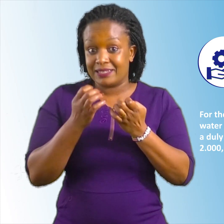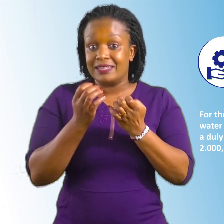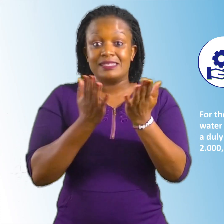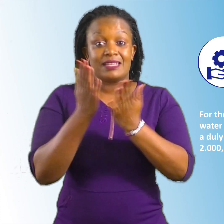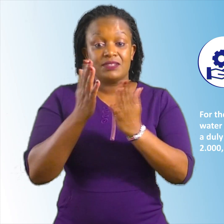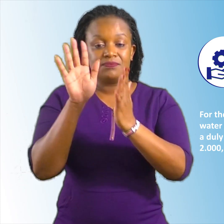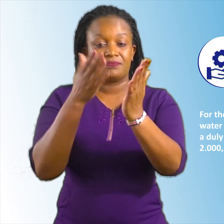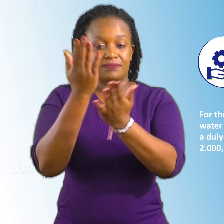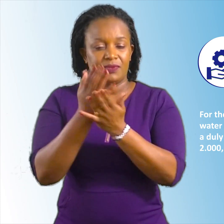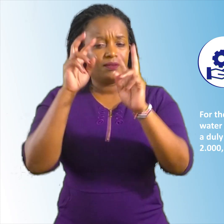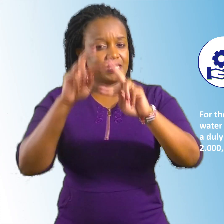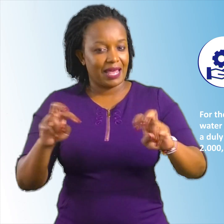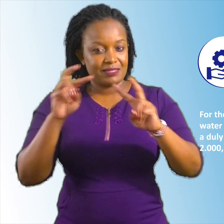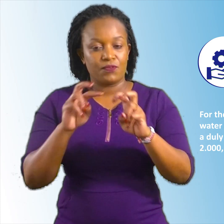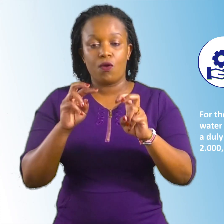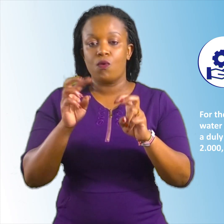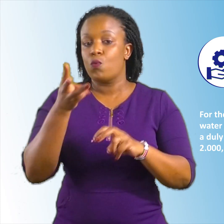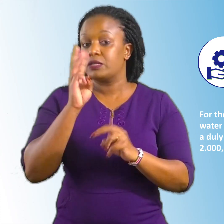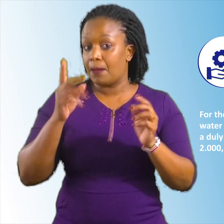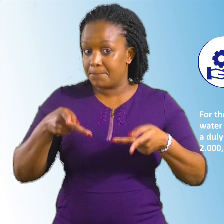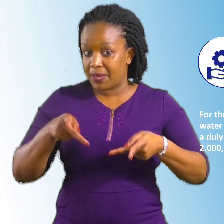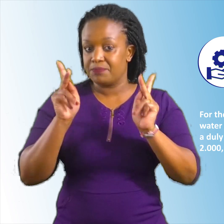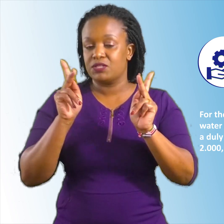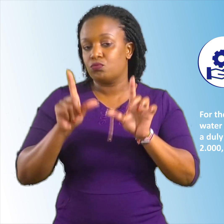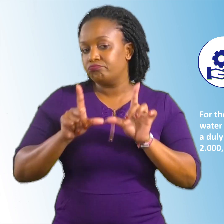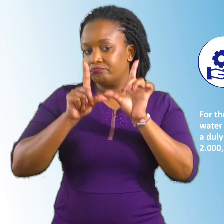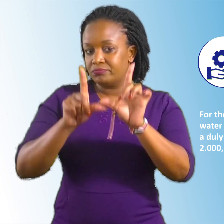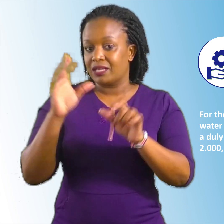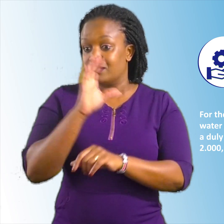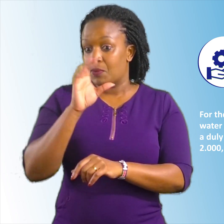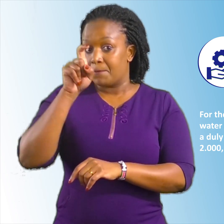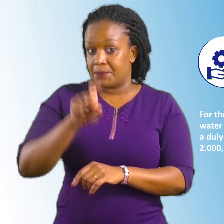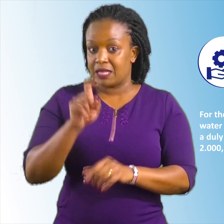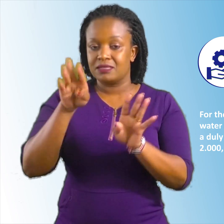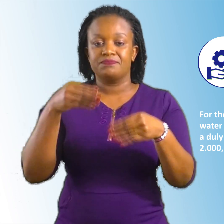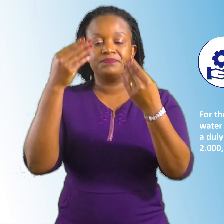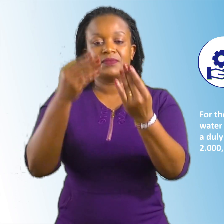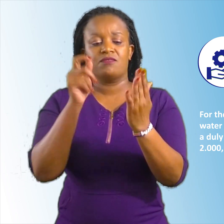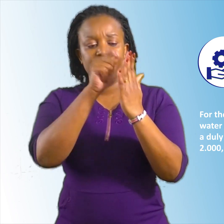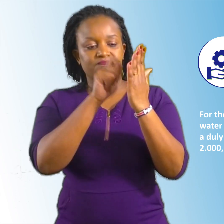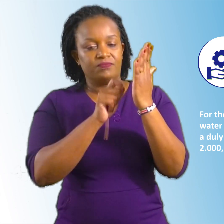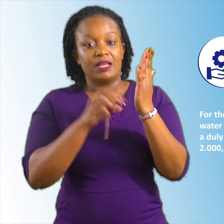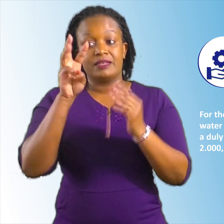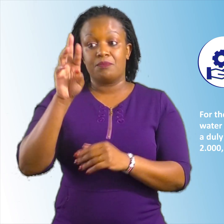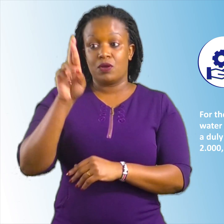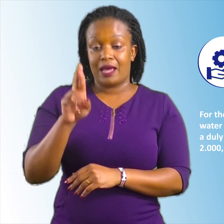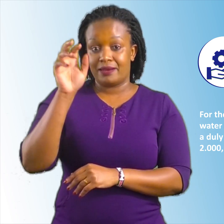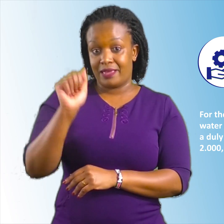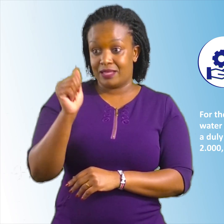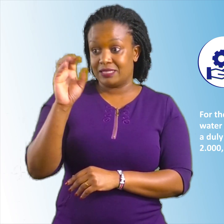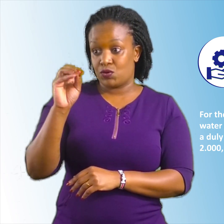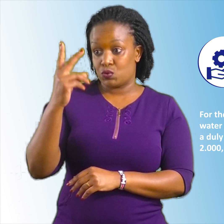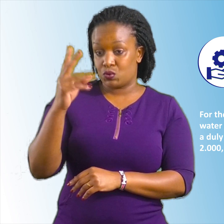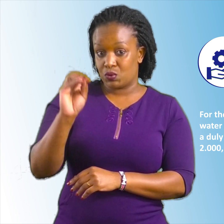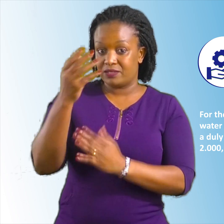the application of search for a water permit, the customer is required to submit a duly completed WRA 020